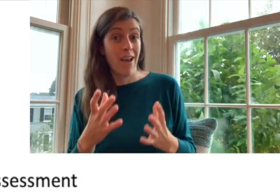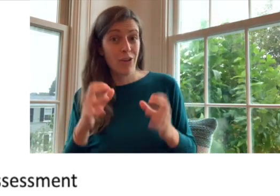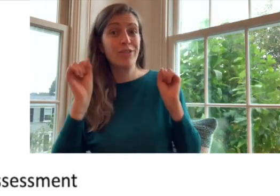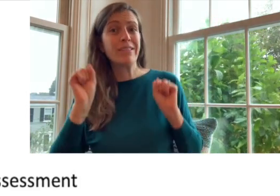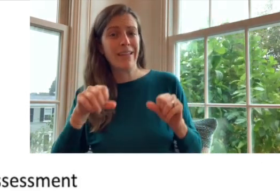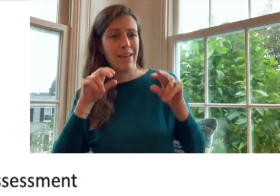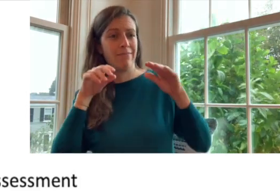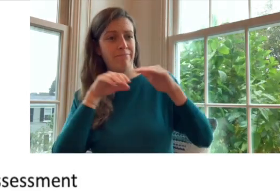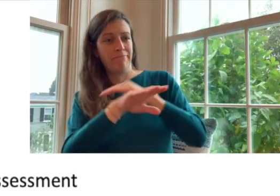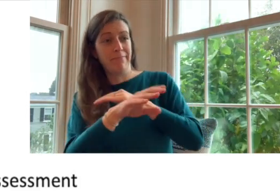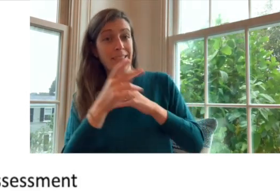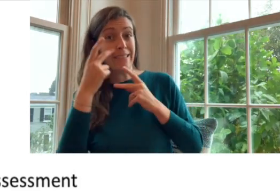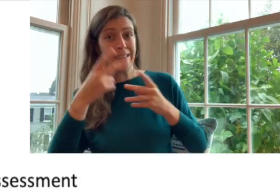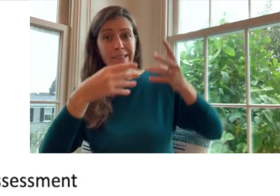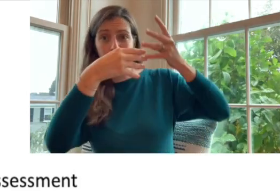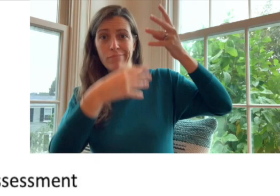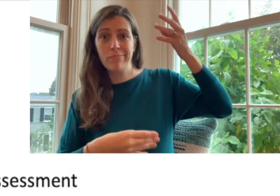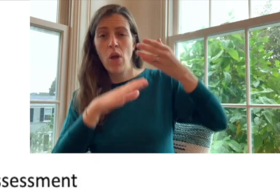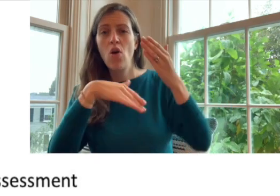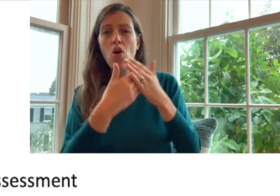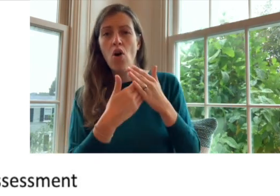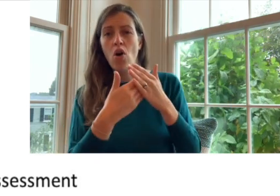the results of all the children on their caseload.